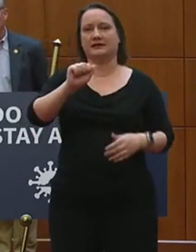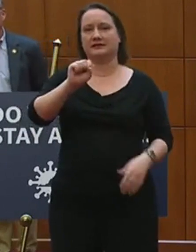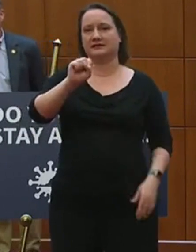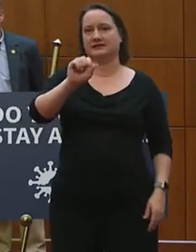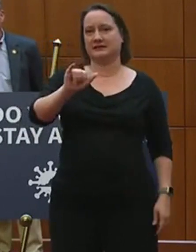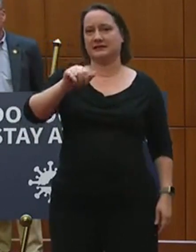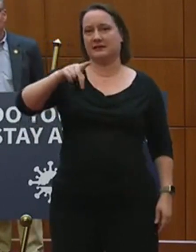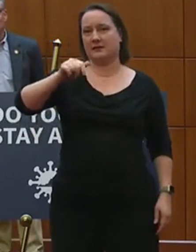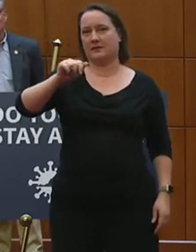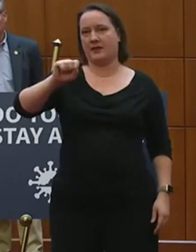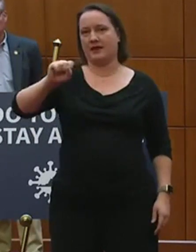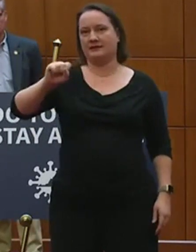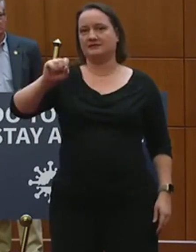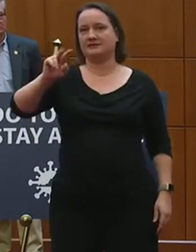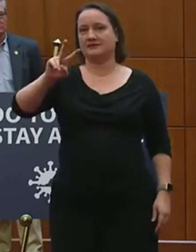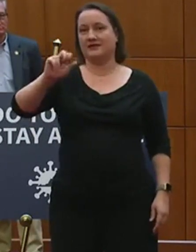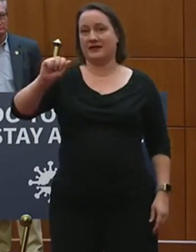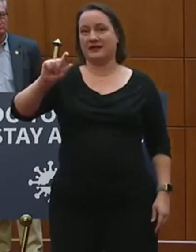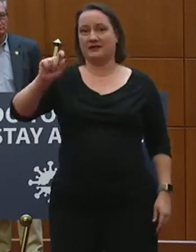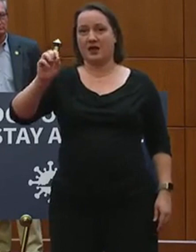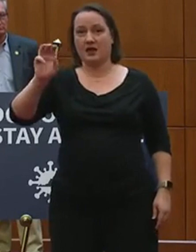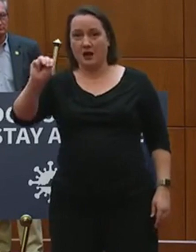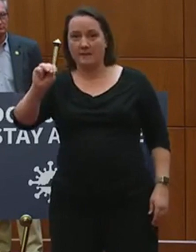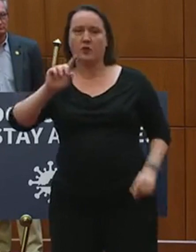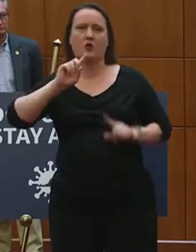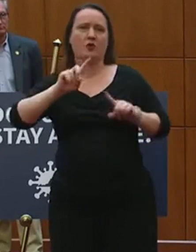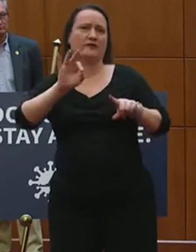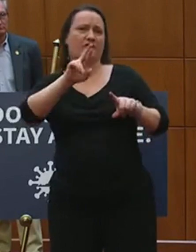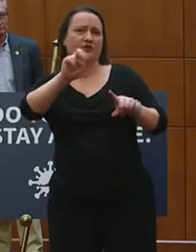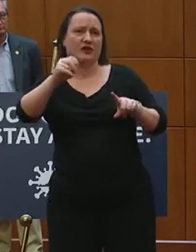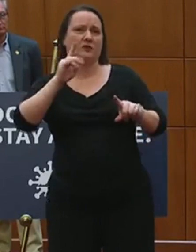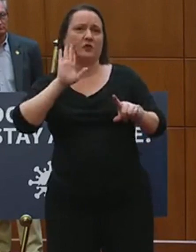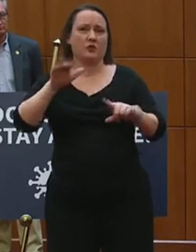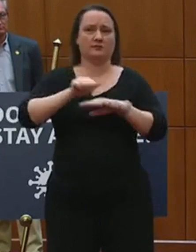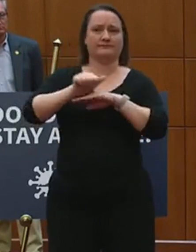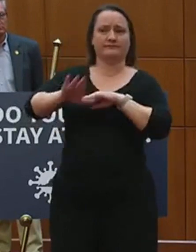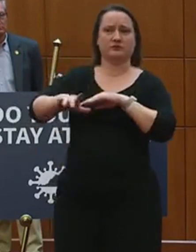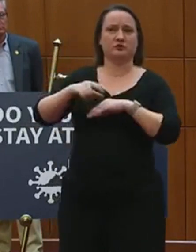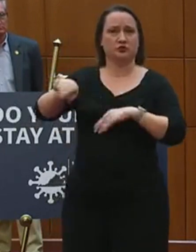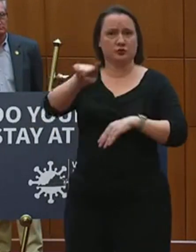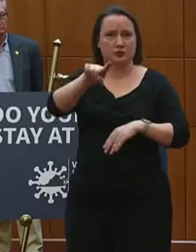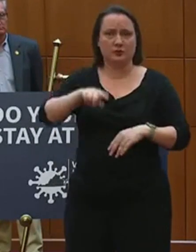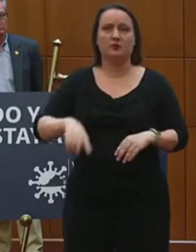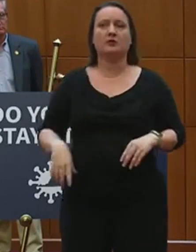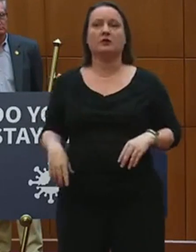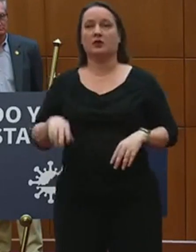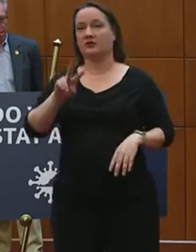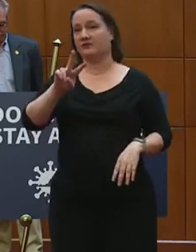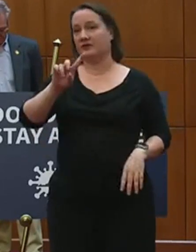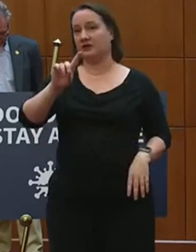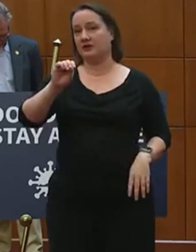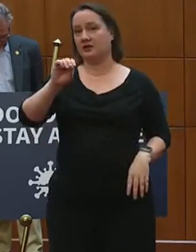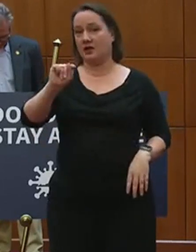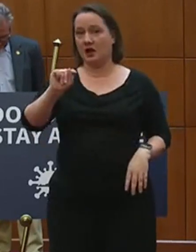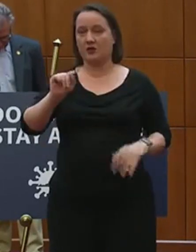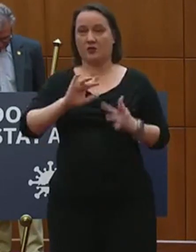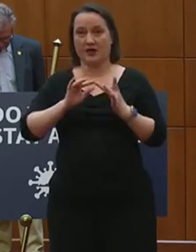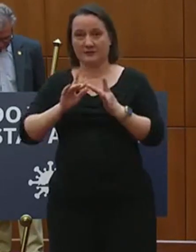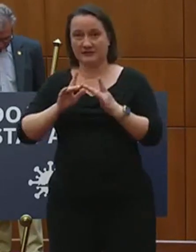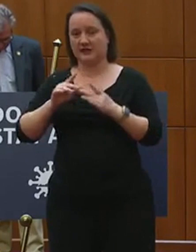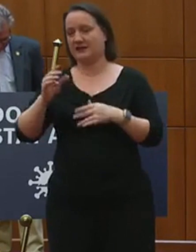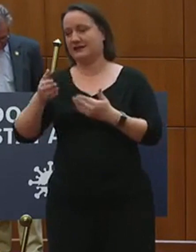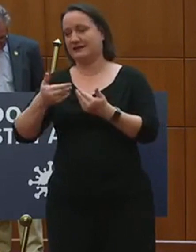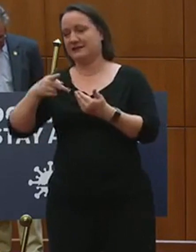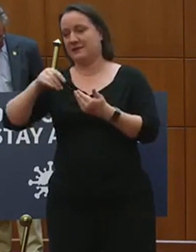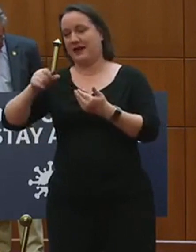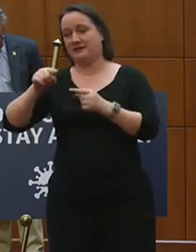easypassva.com. You can order one for free. We will deliver it to you. And on the VDOT website under Easy Pass, there are